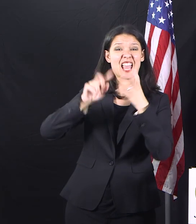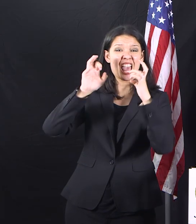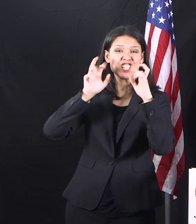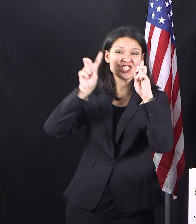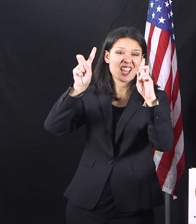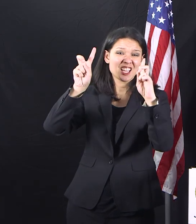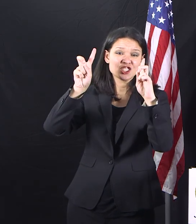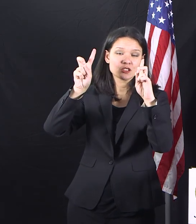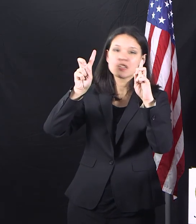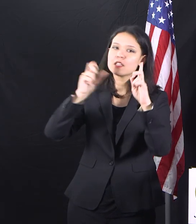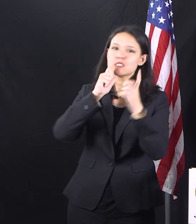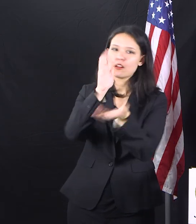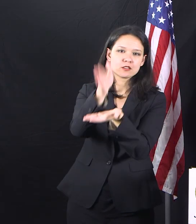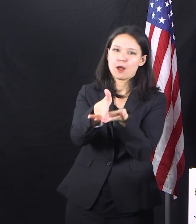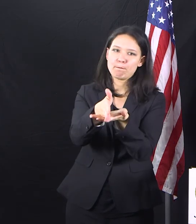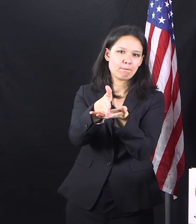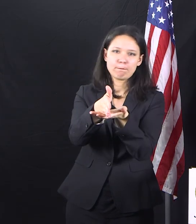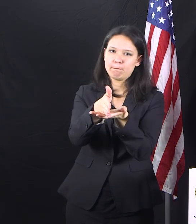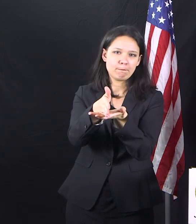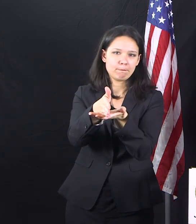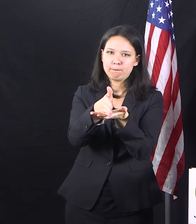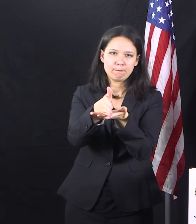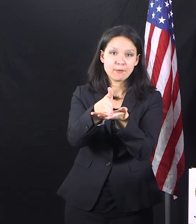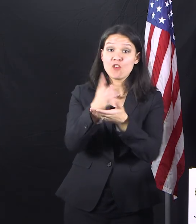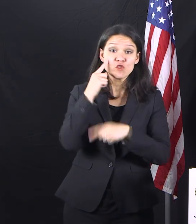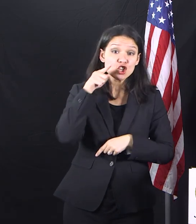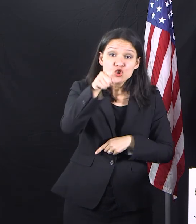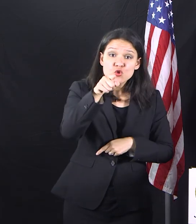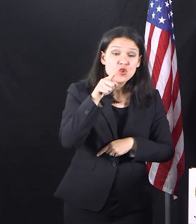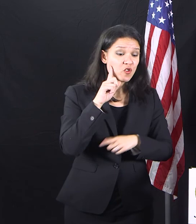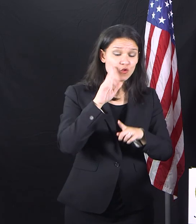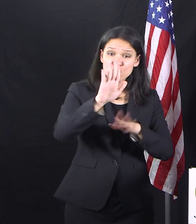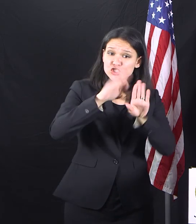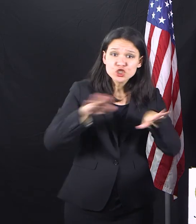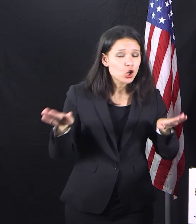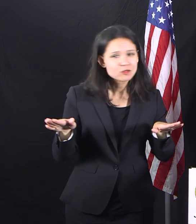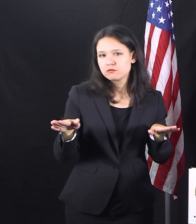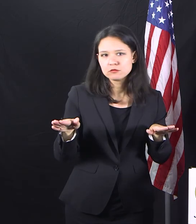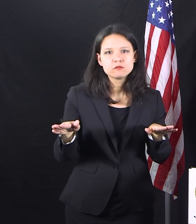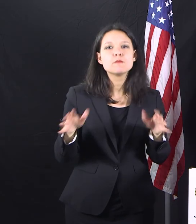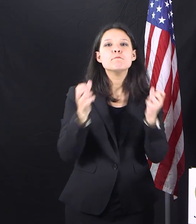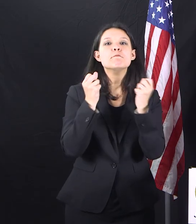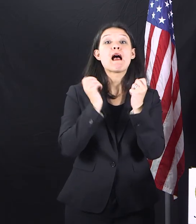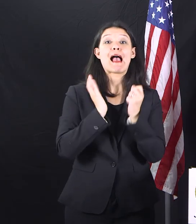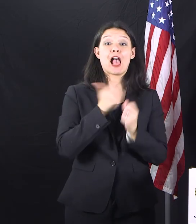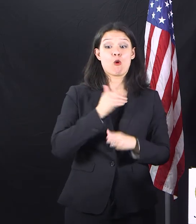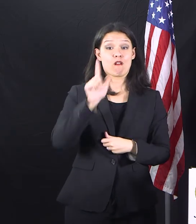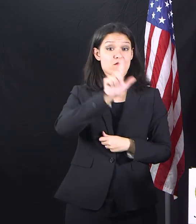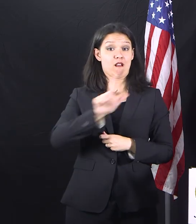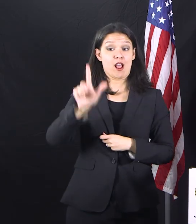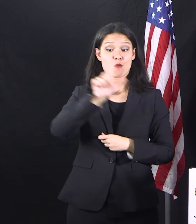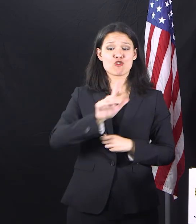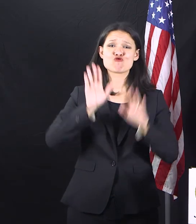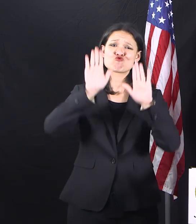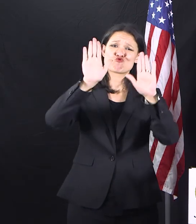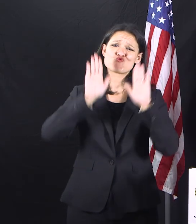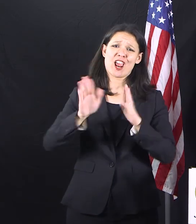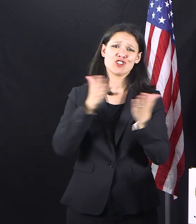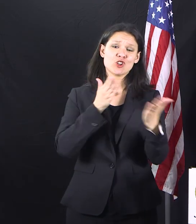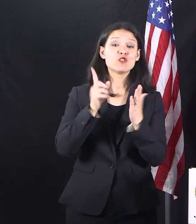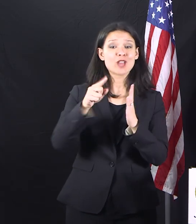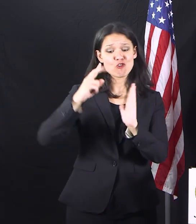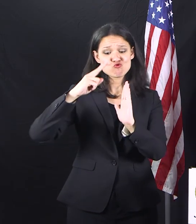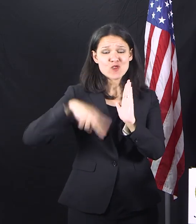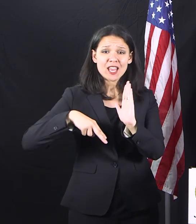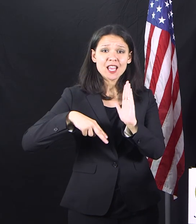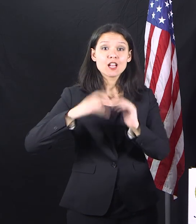it hasn't stopped for your children, and it hasn't stopped for you. You can get great services from our library. You can read to your kids.